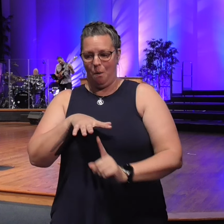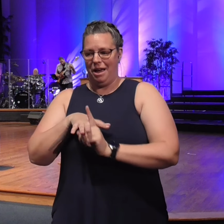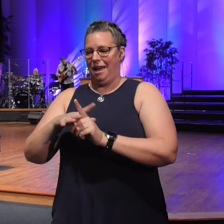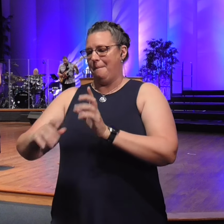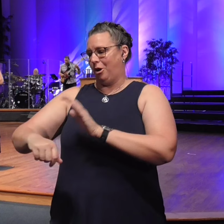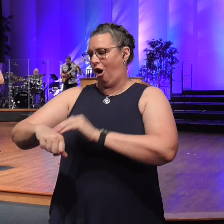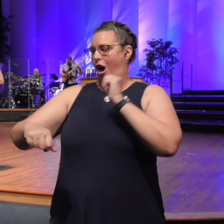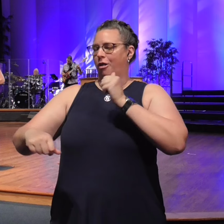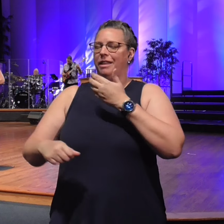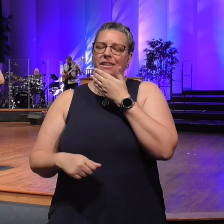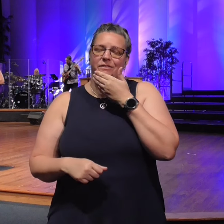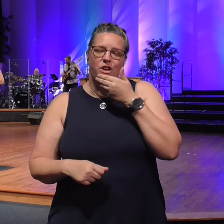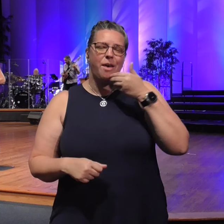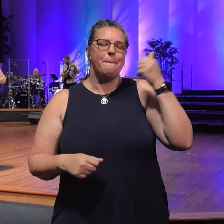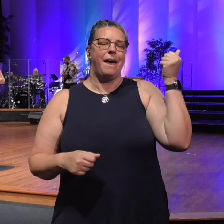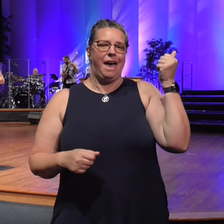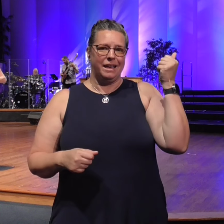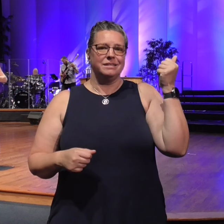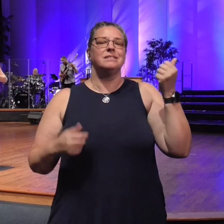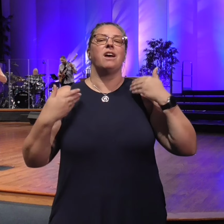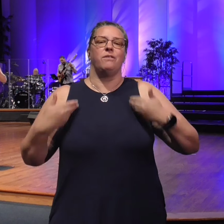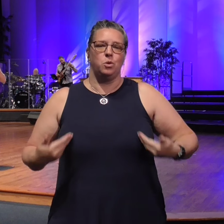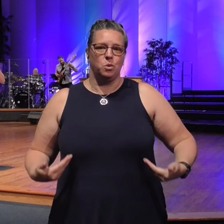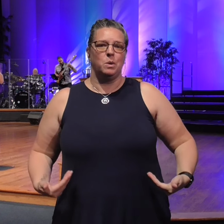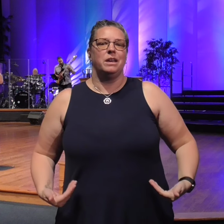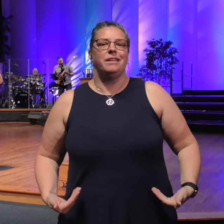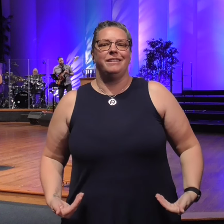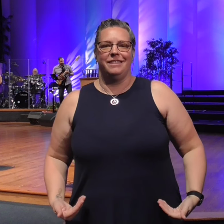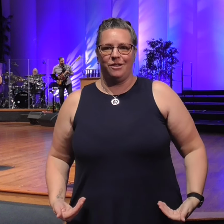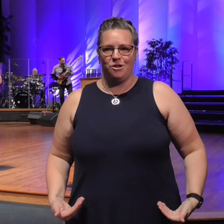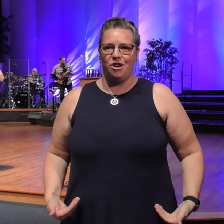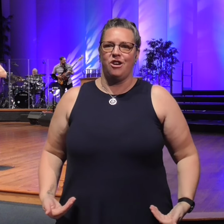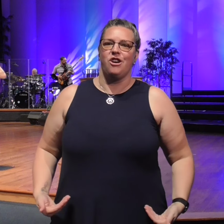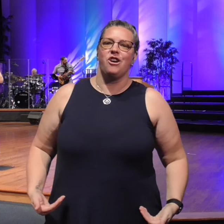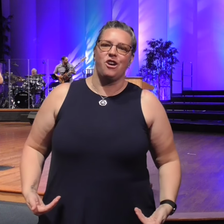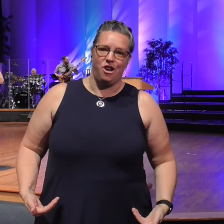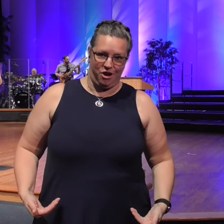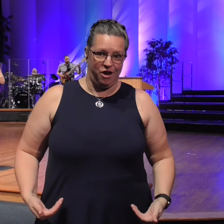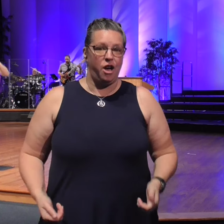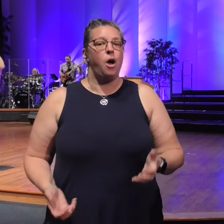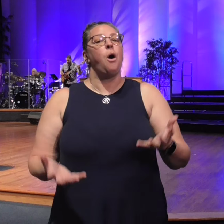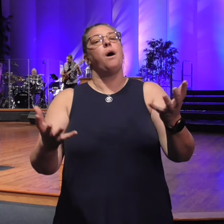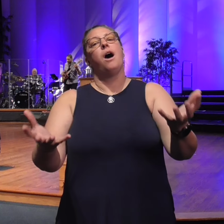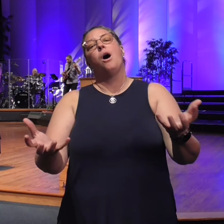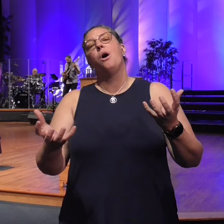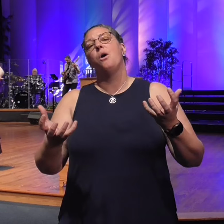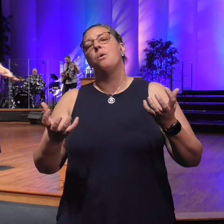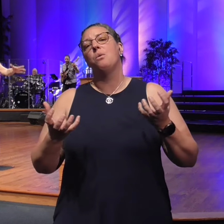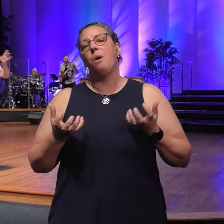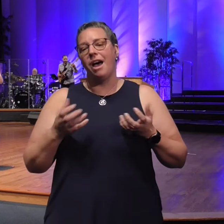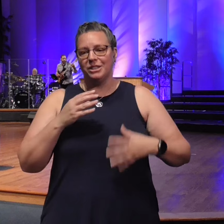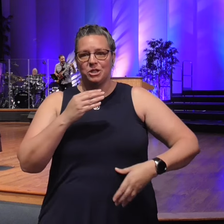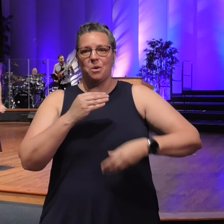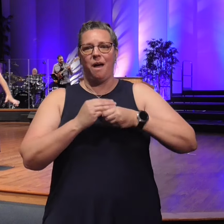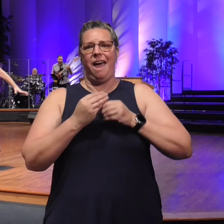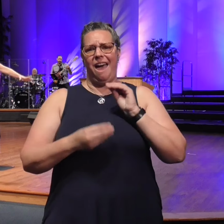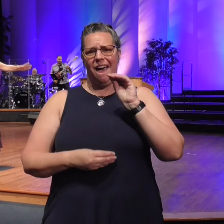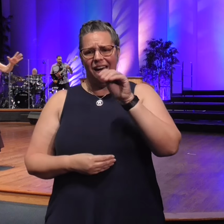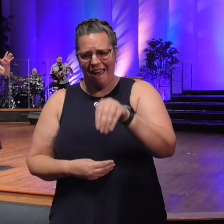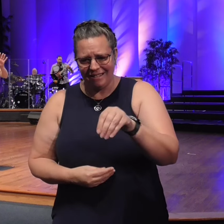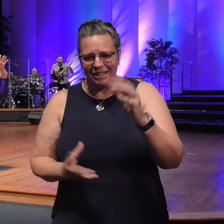best of who we are. And I want to add to